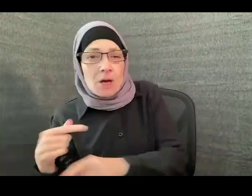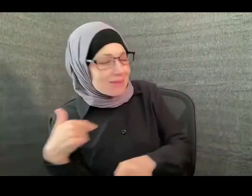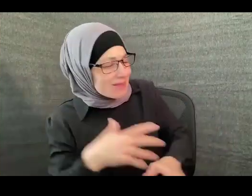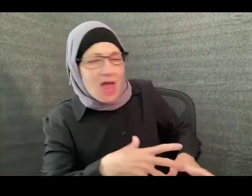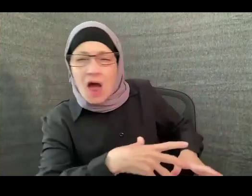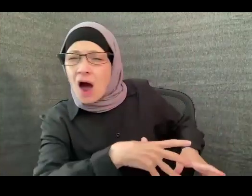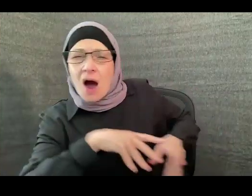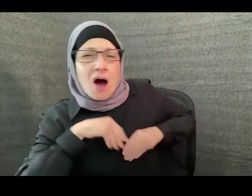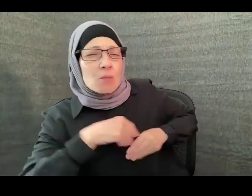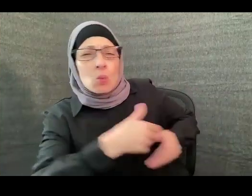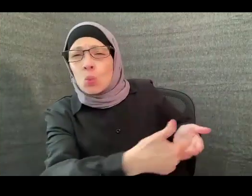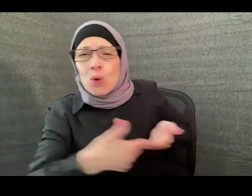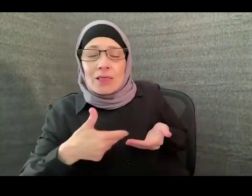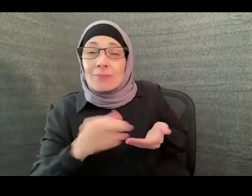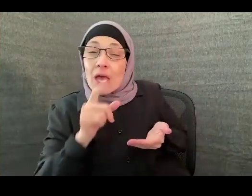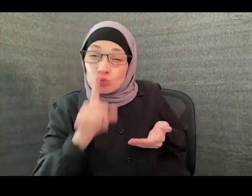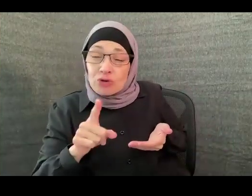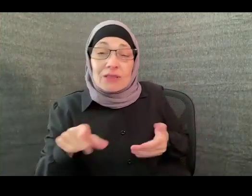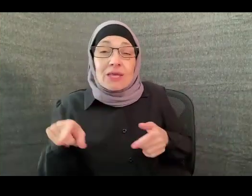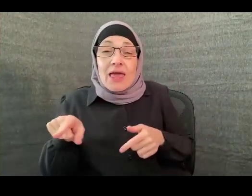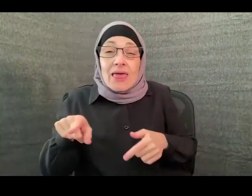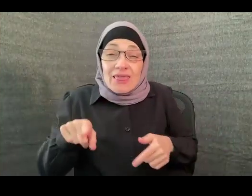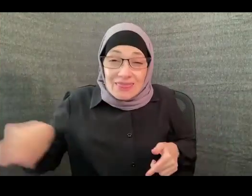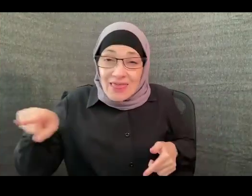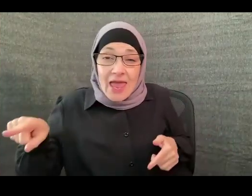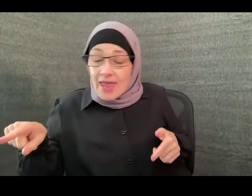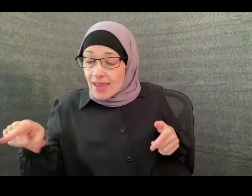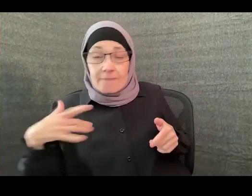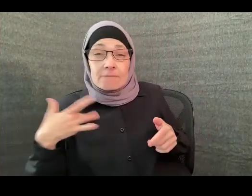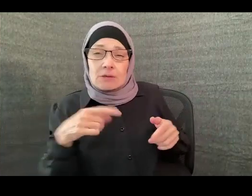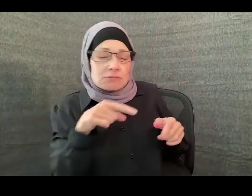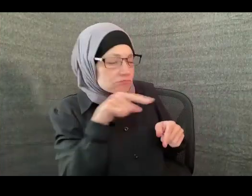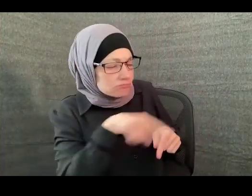if they were in distressing need.